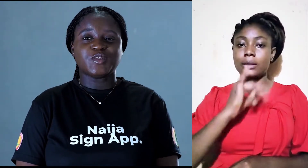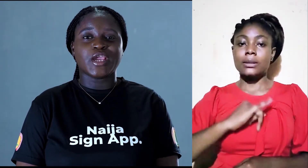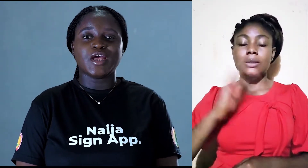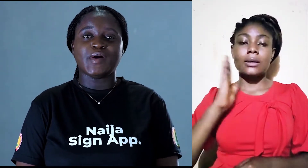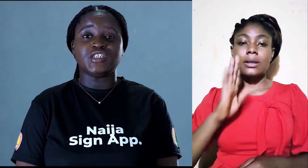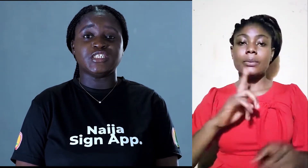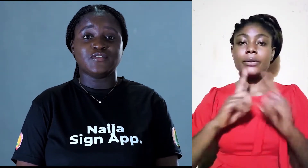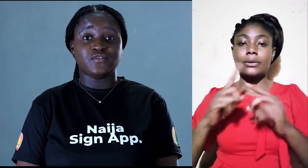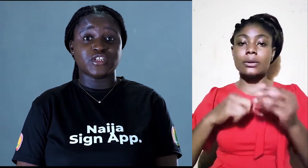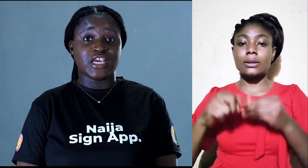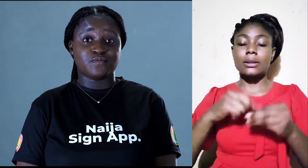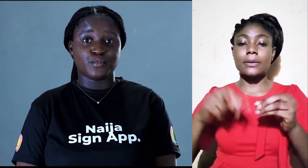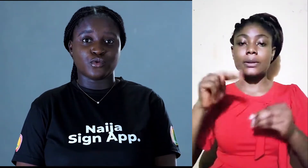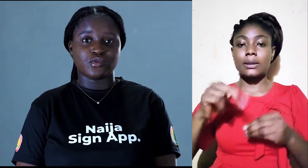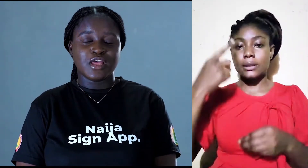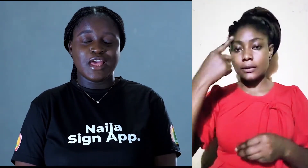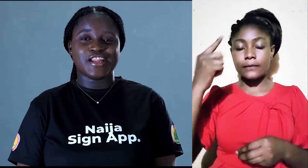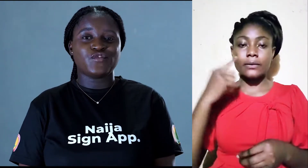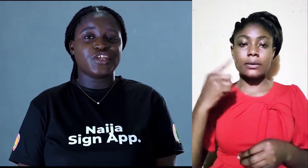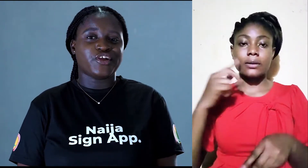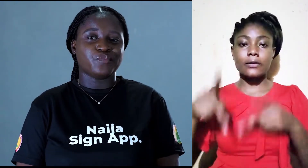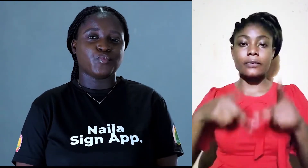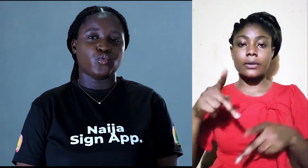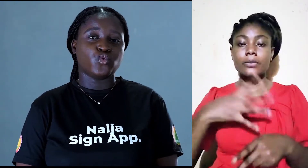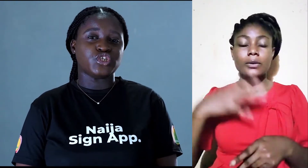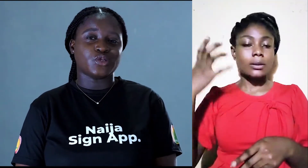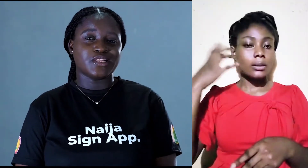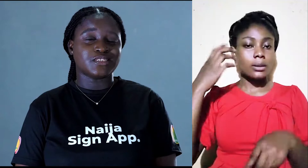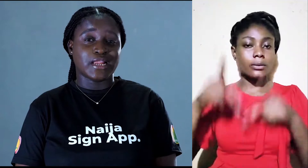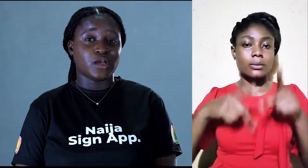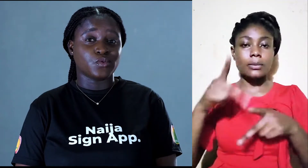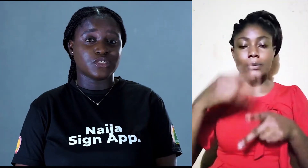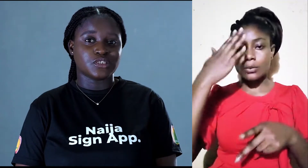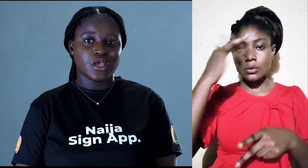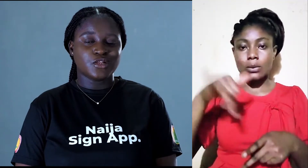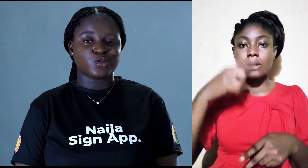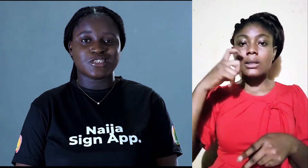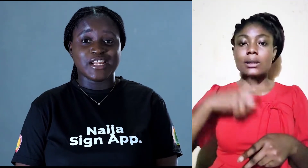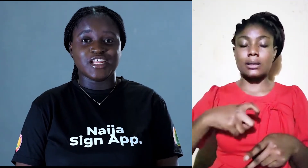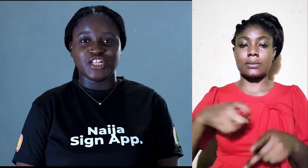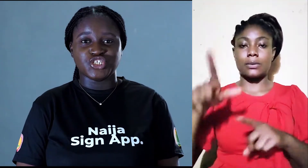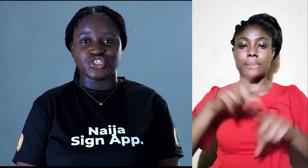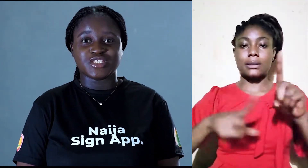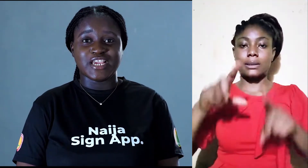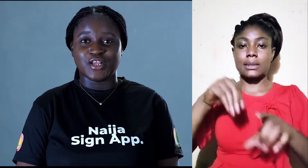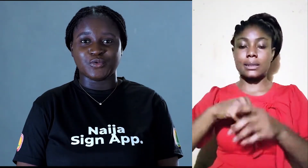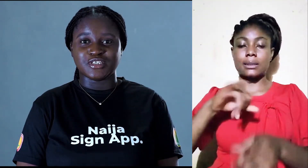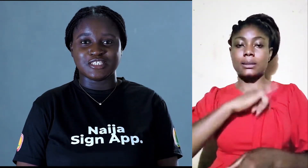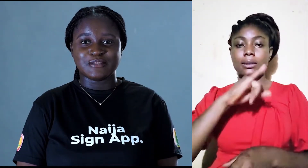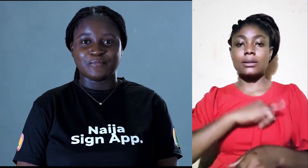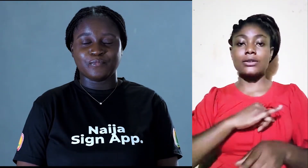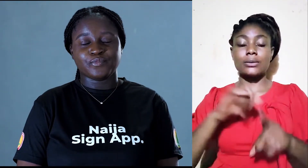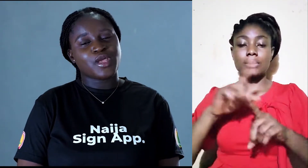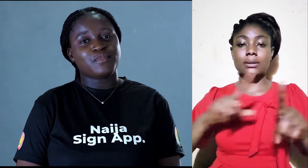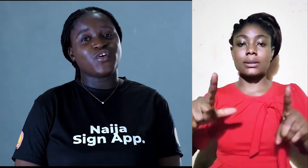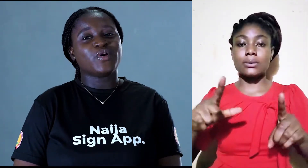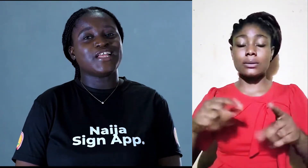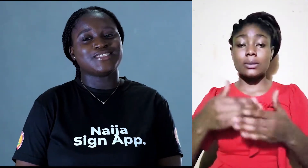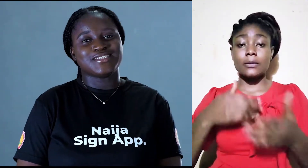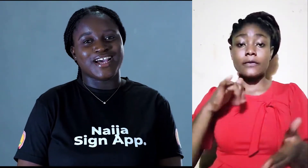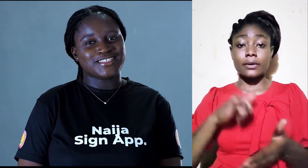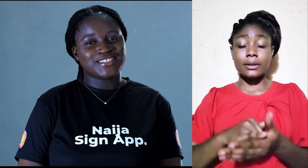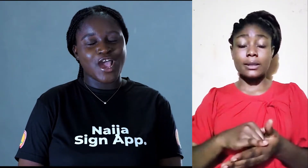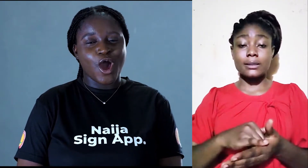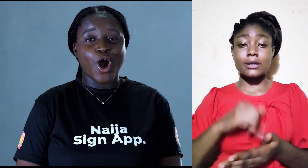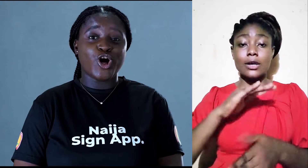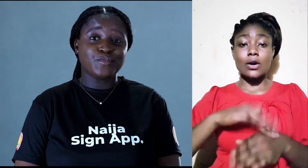And I'll be talking about the need for deaf people and even hearing people to learn sign language, to sign in Indigenous sign language. Before we get